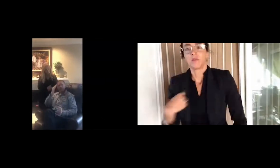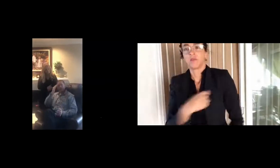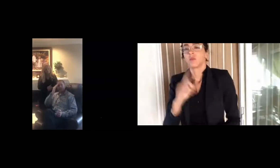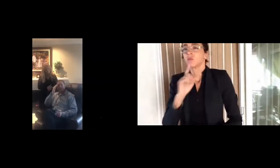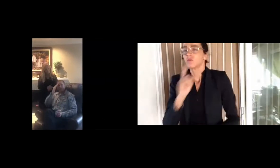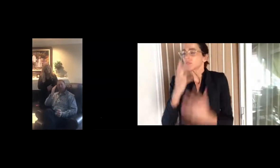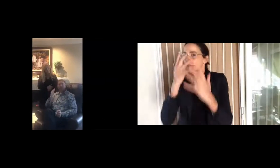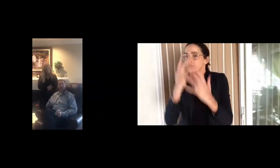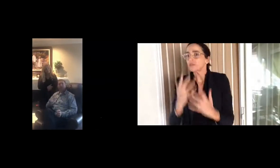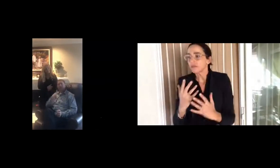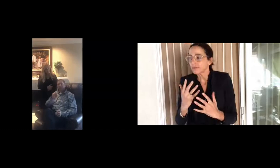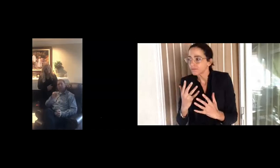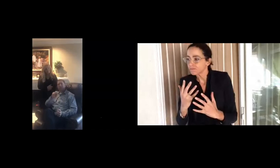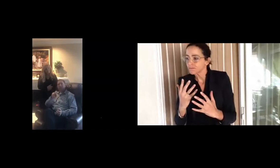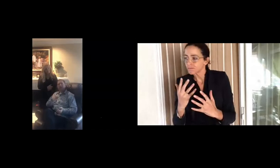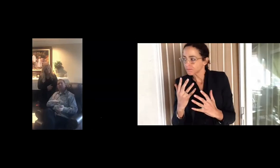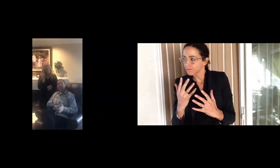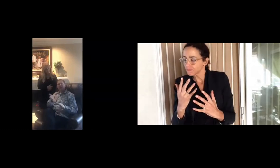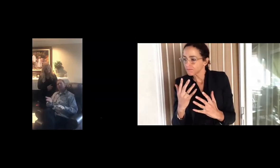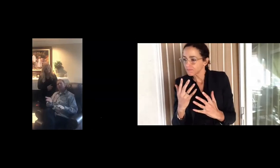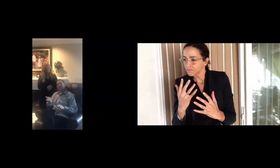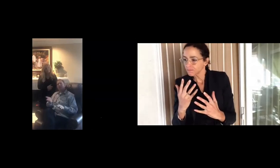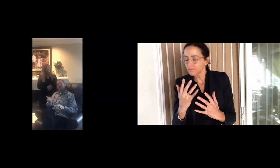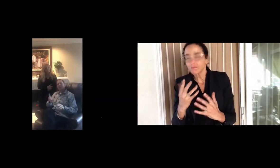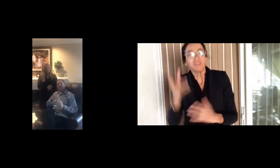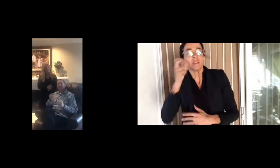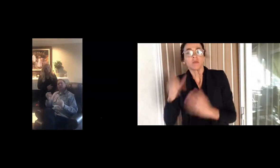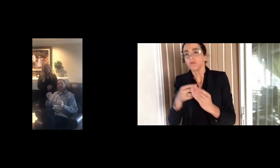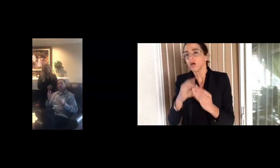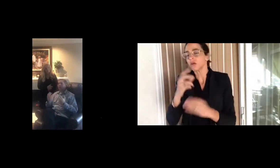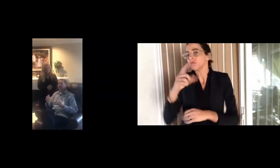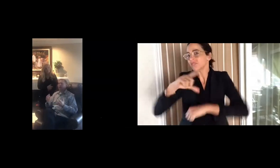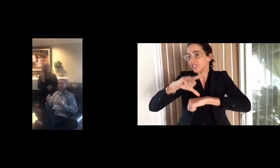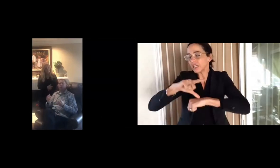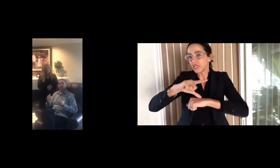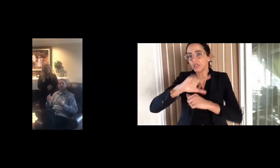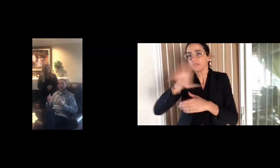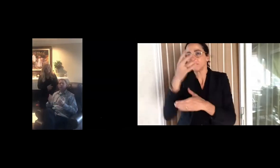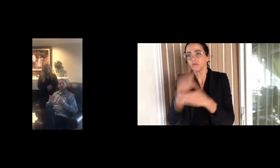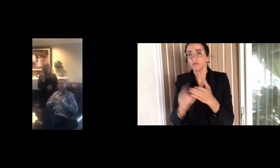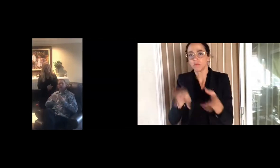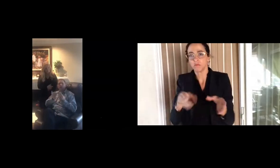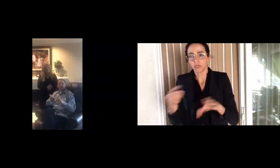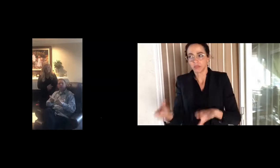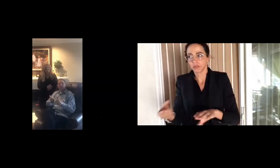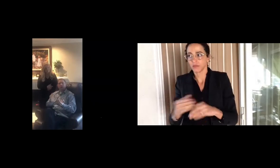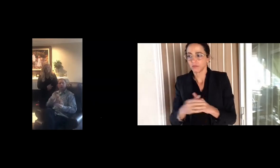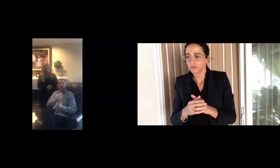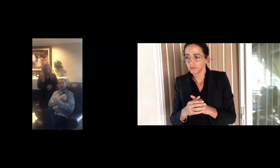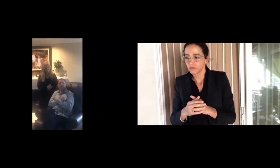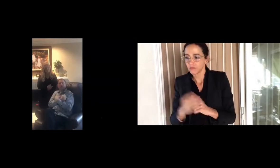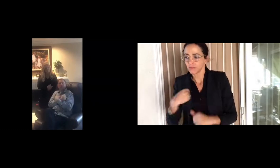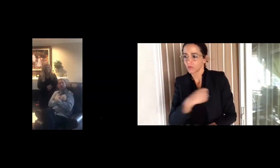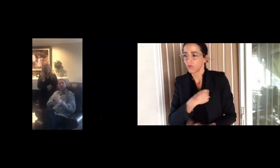to hear of Dan's passing, and wanted to give